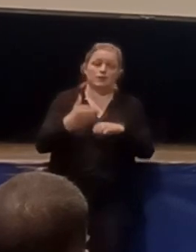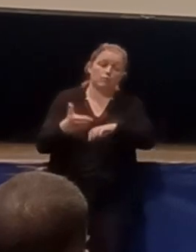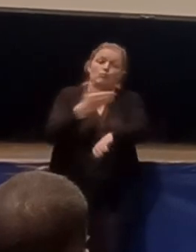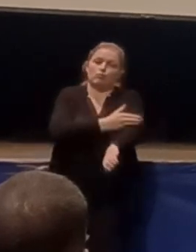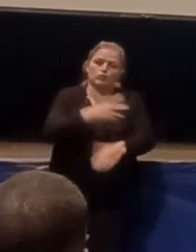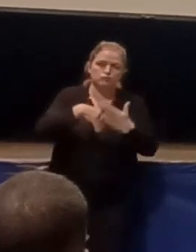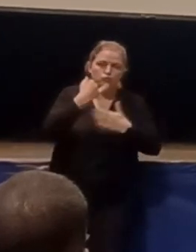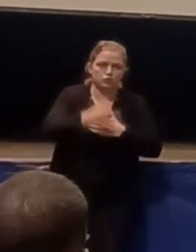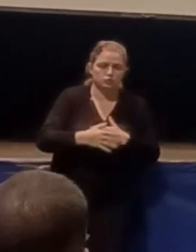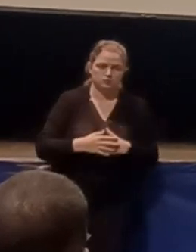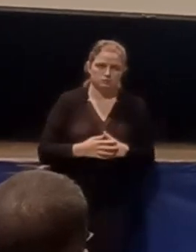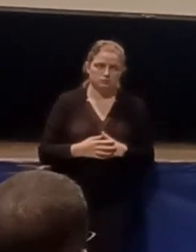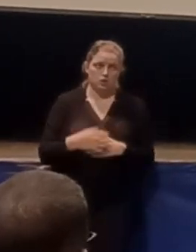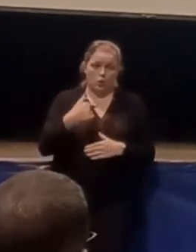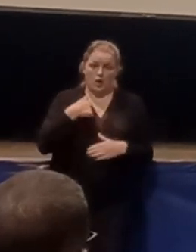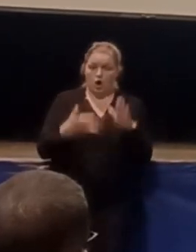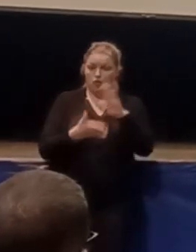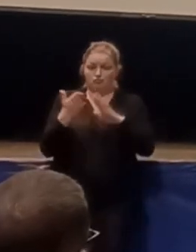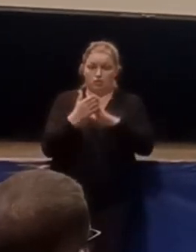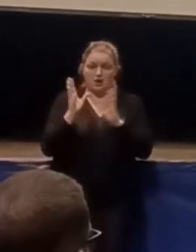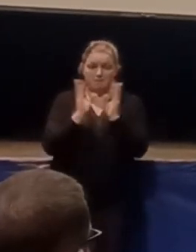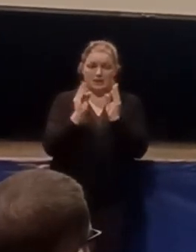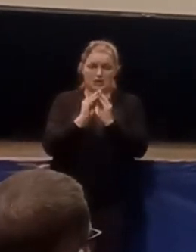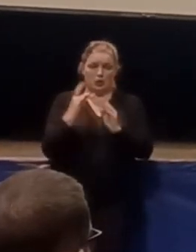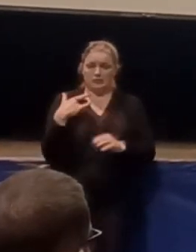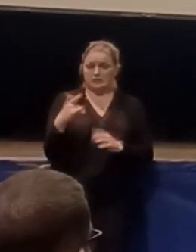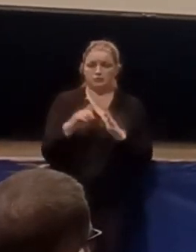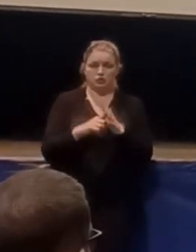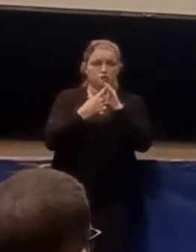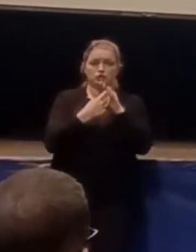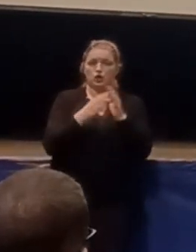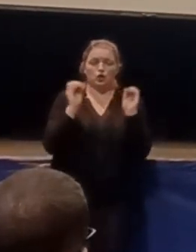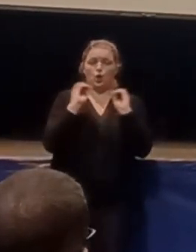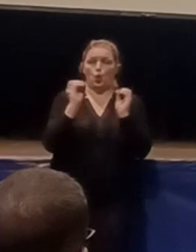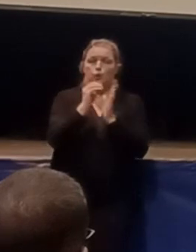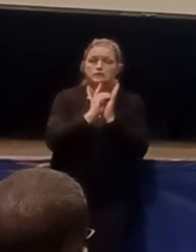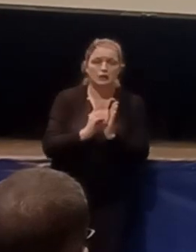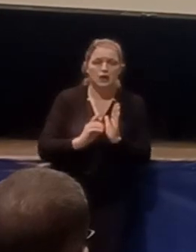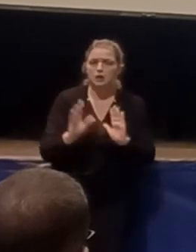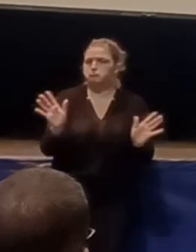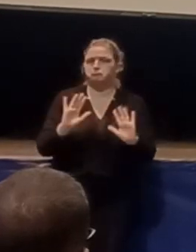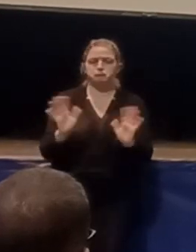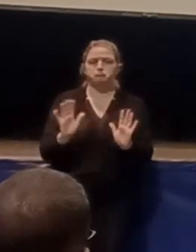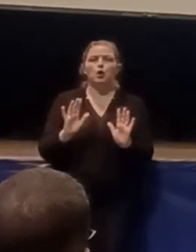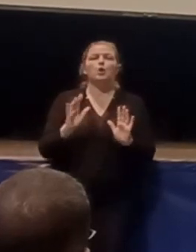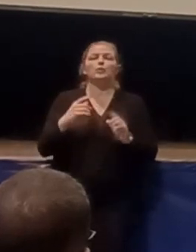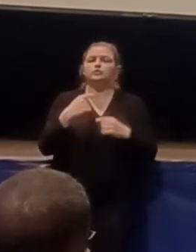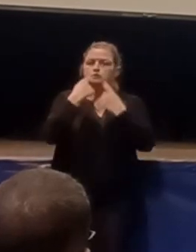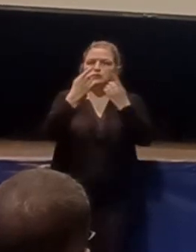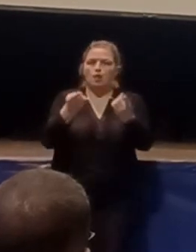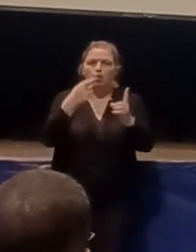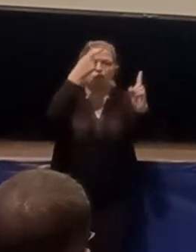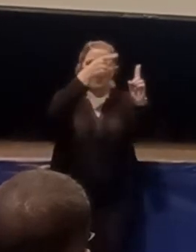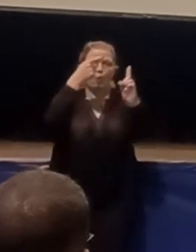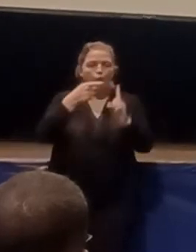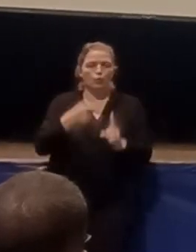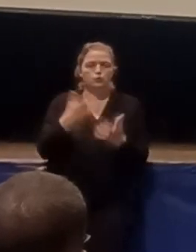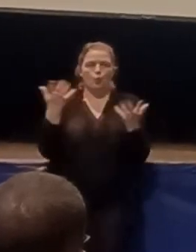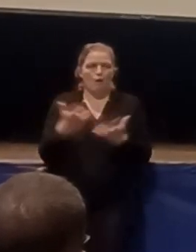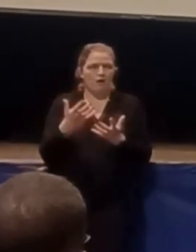I run a meeting, we usually start out without any design. We try to make our goals known to